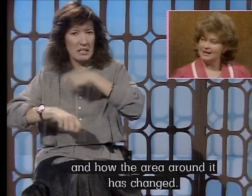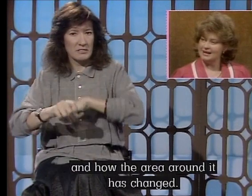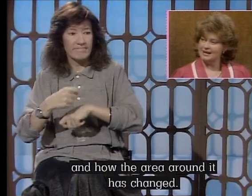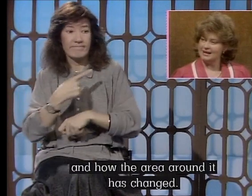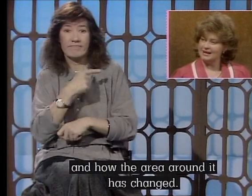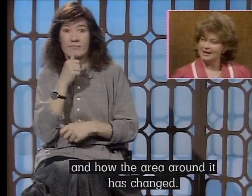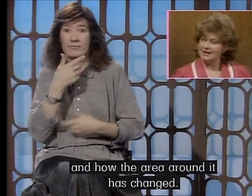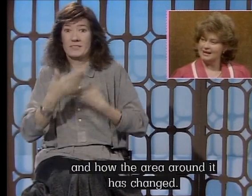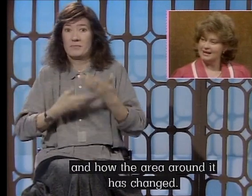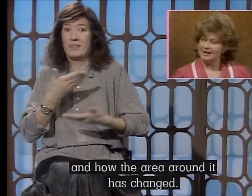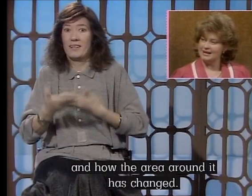changed.